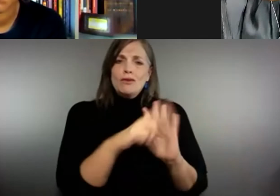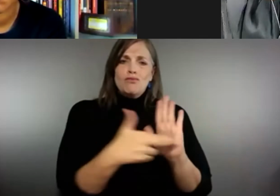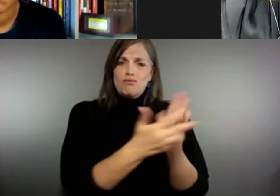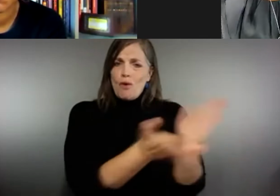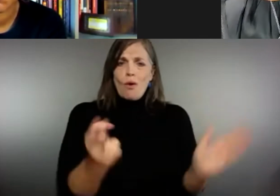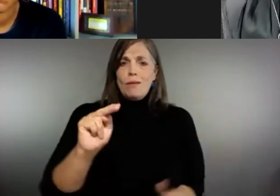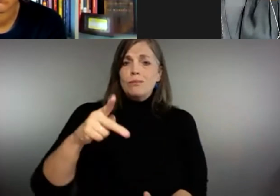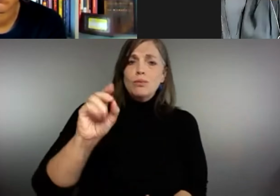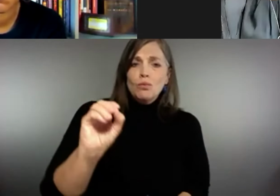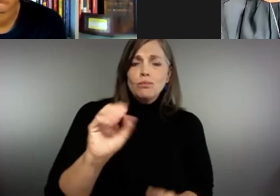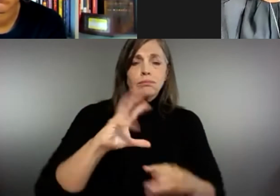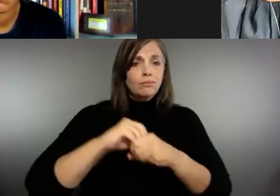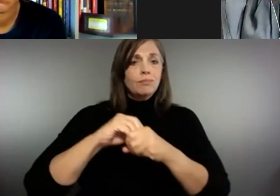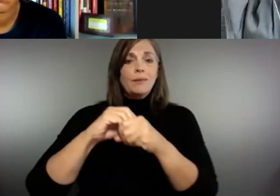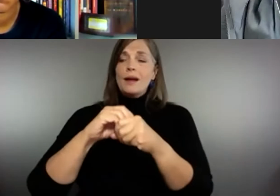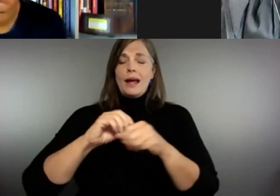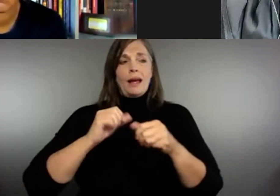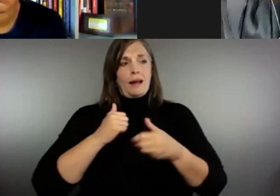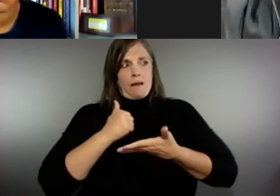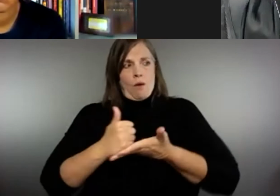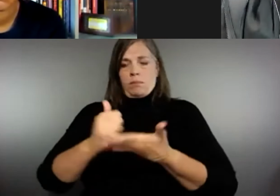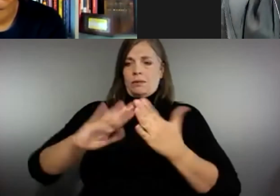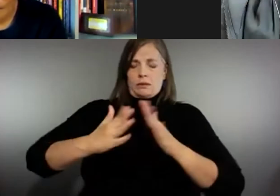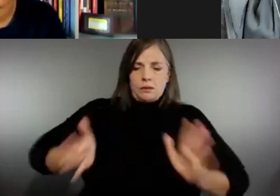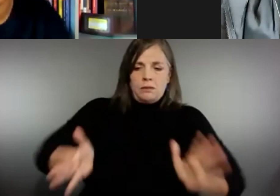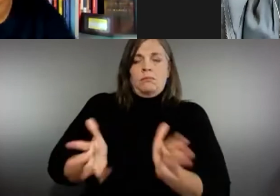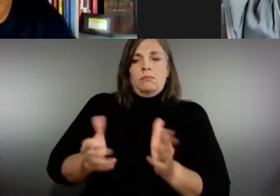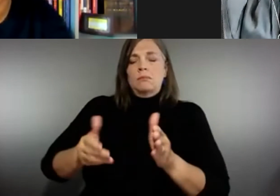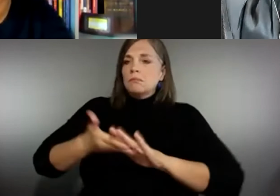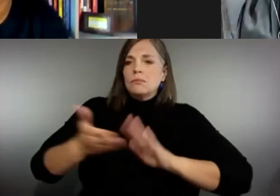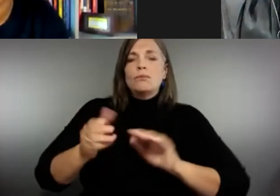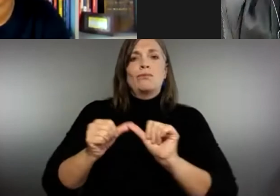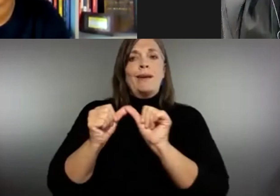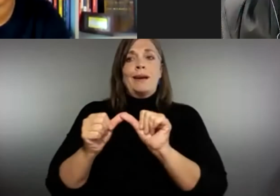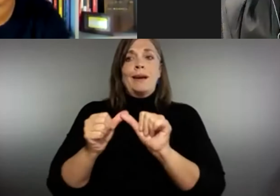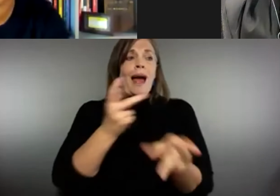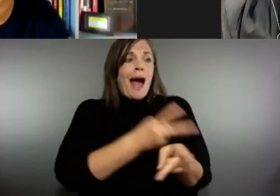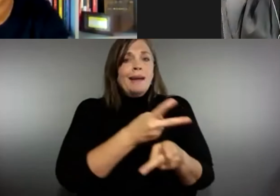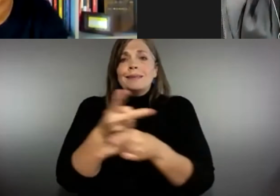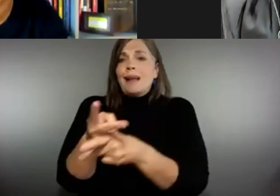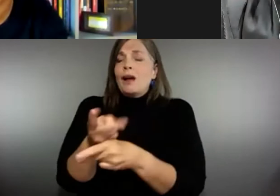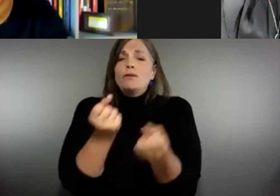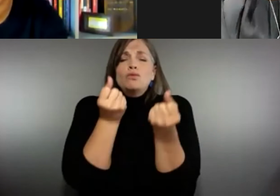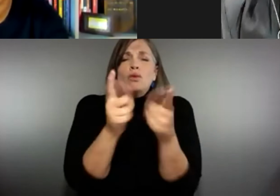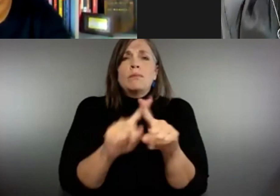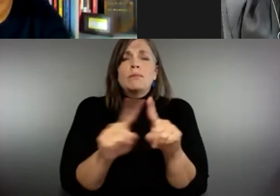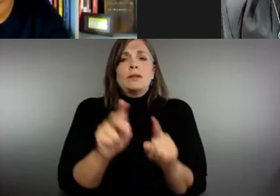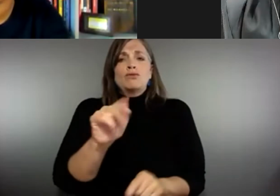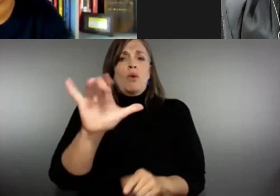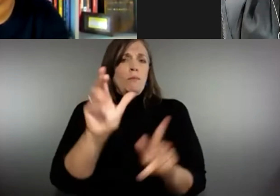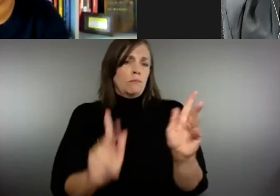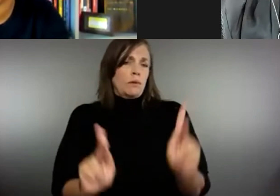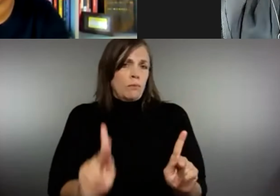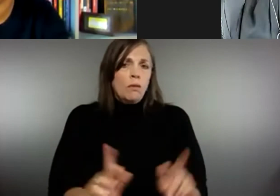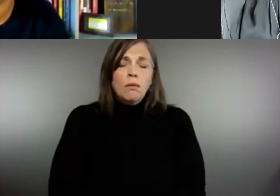play in in keeping the city operating and in taking care of so many new yorkers i think what um what i bring to the table here is the